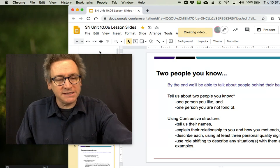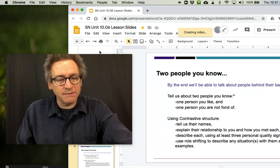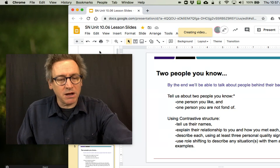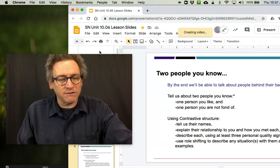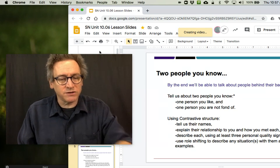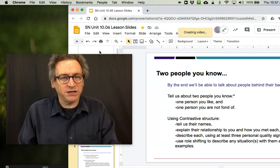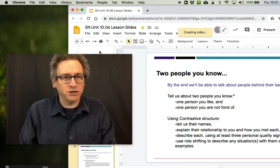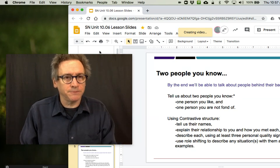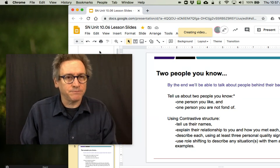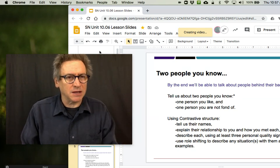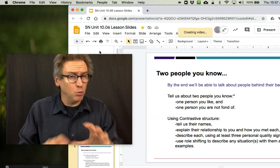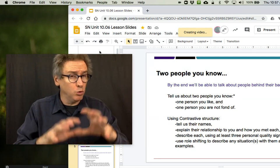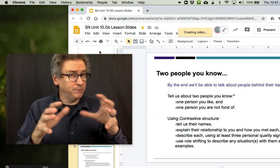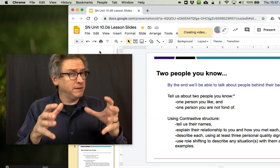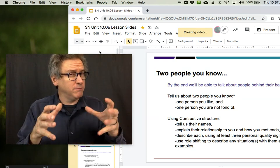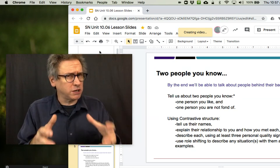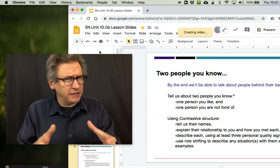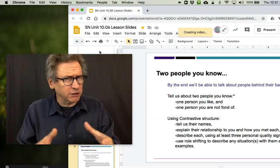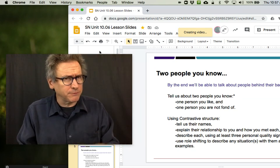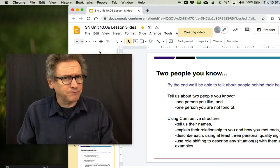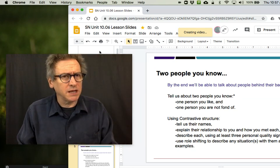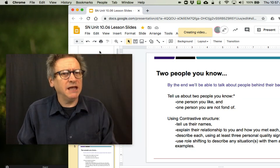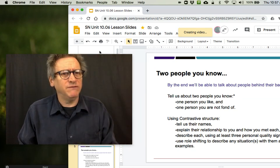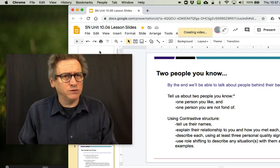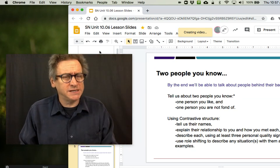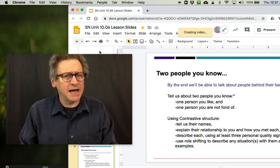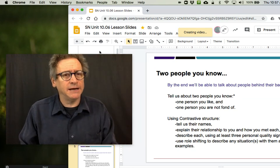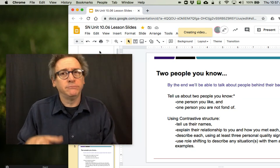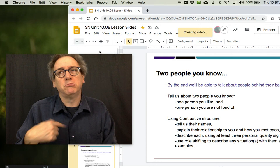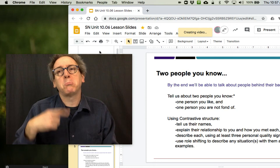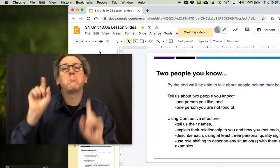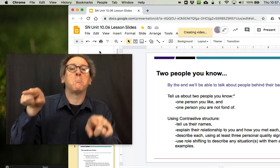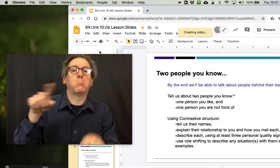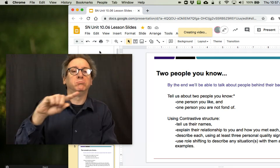the same conversation would be more clear if you said,